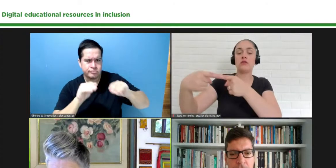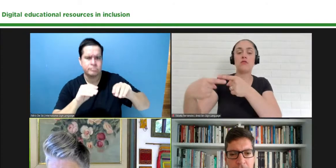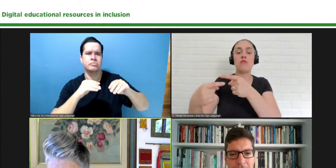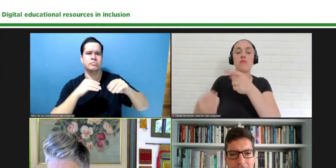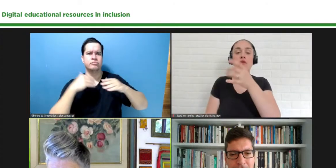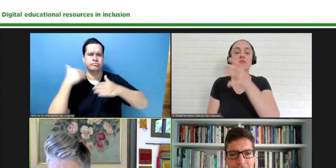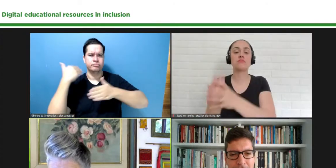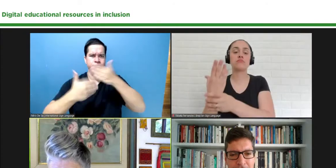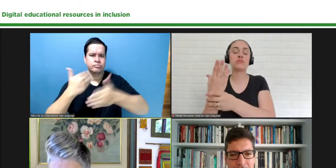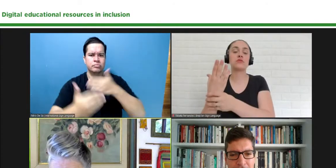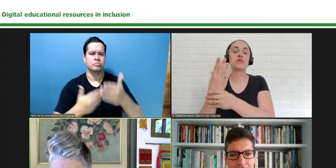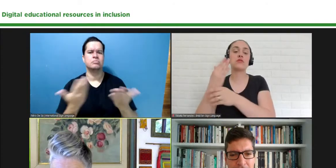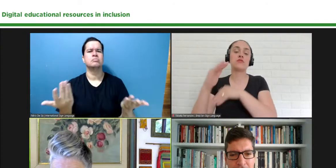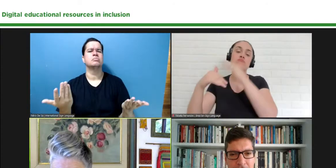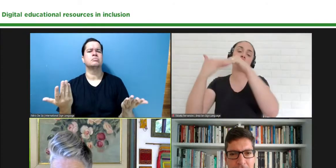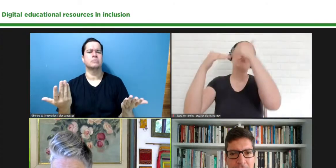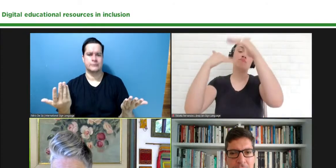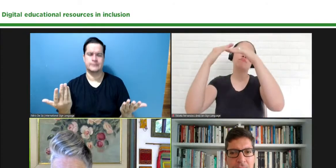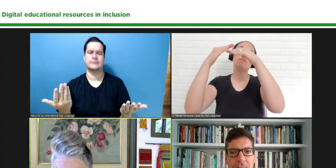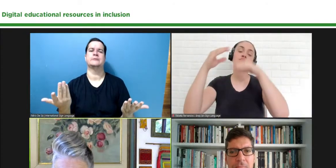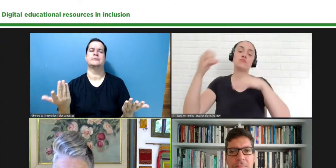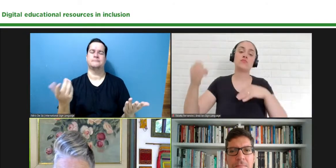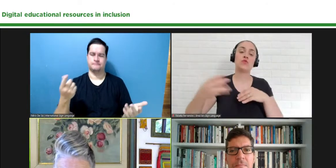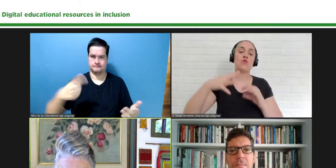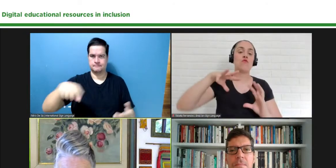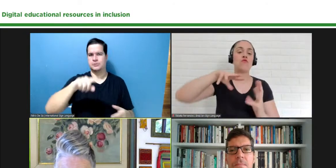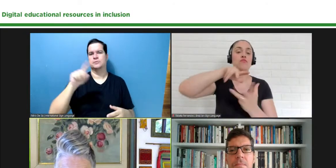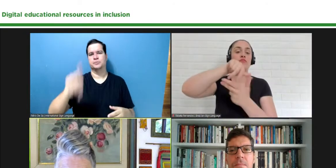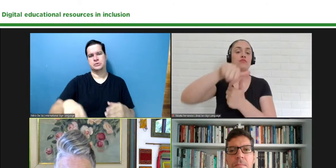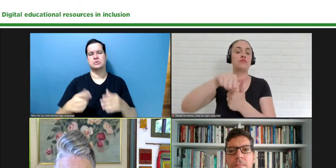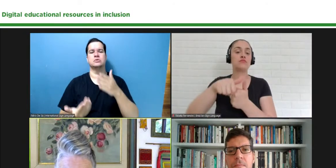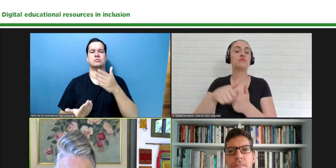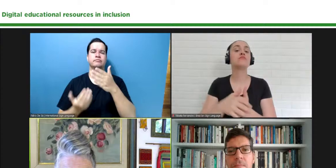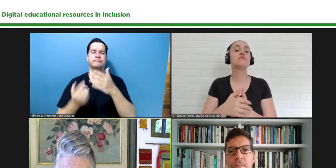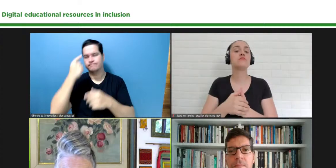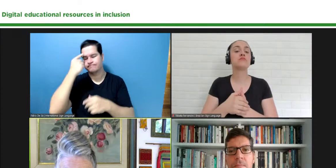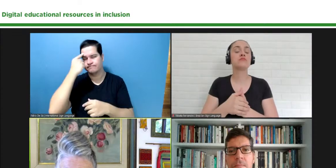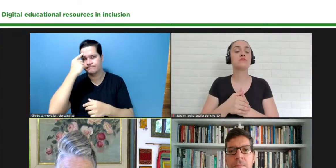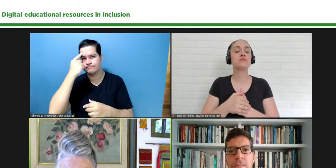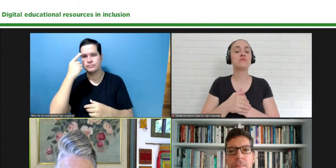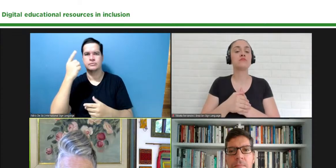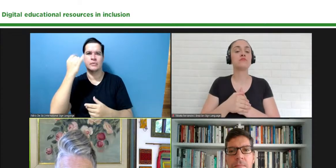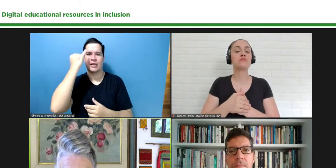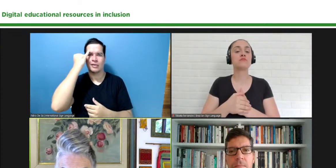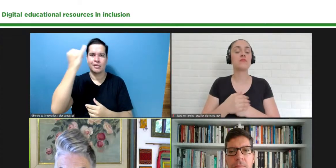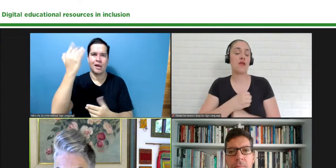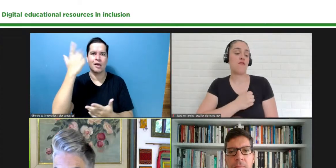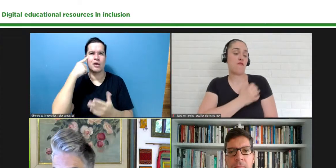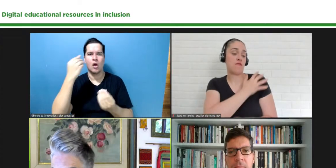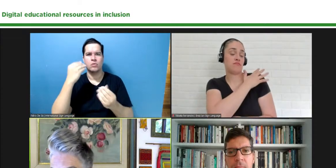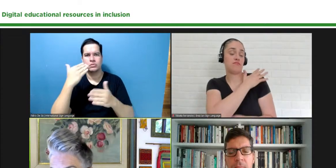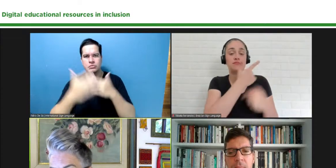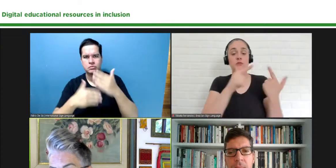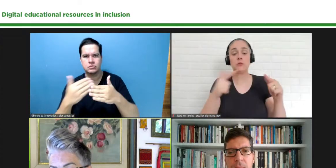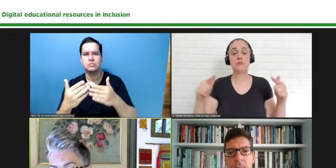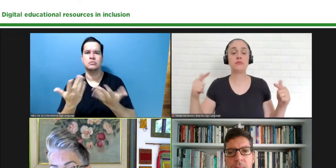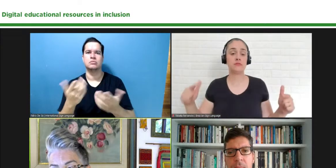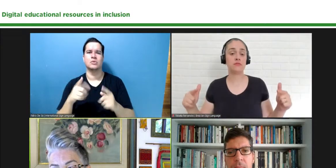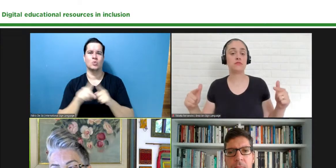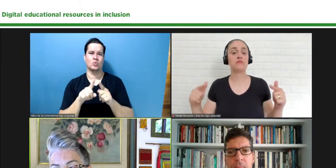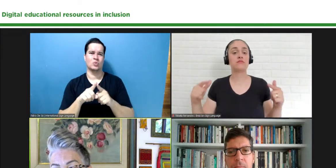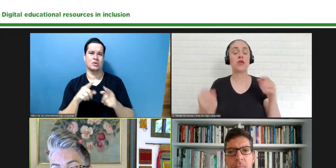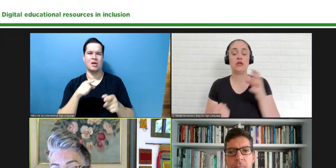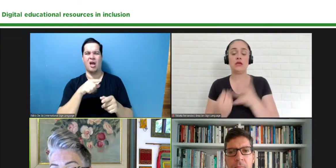logic of the contemporary world that is so quick to discriminate and so slow to find inclusive